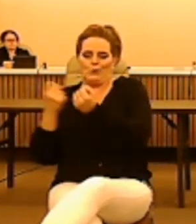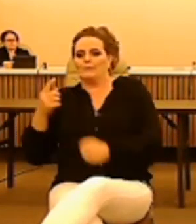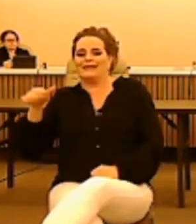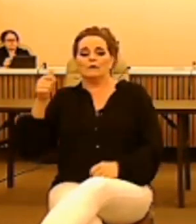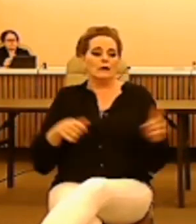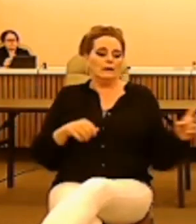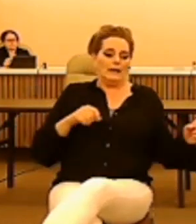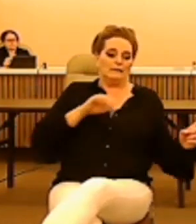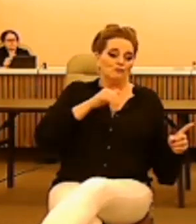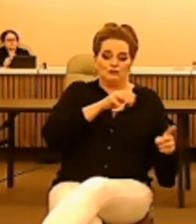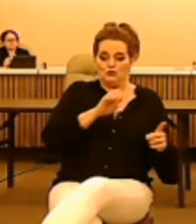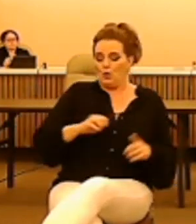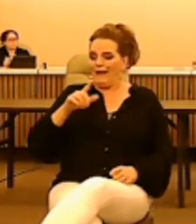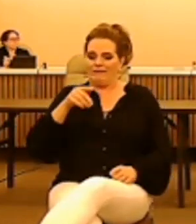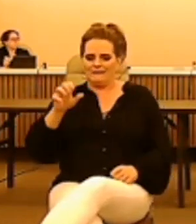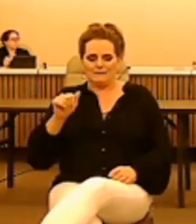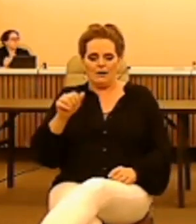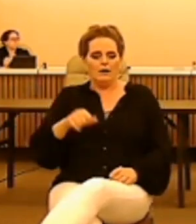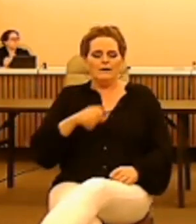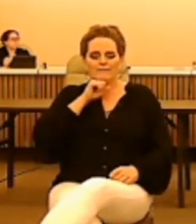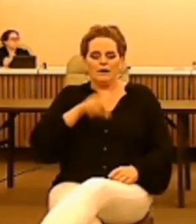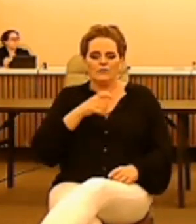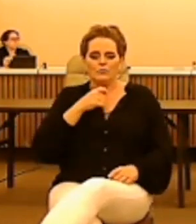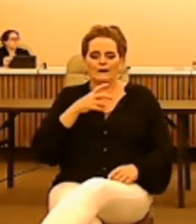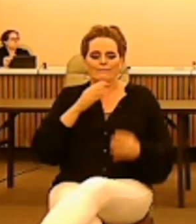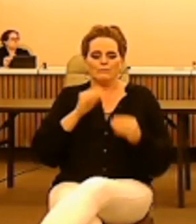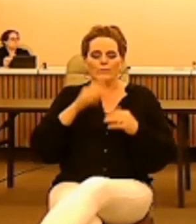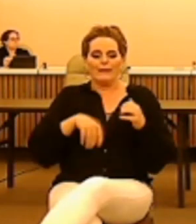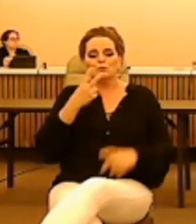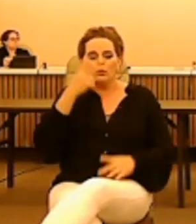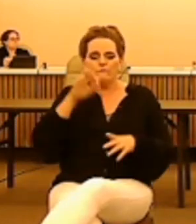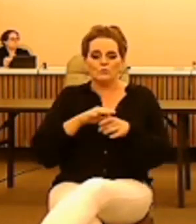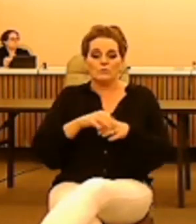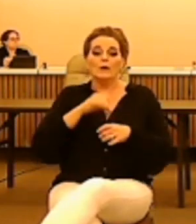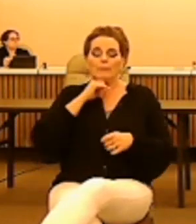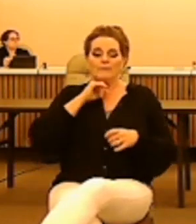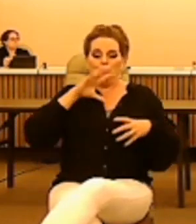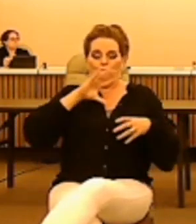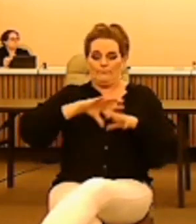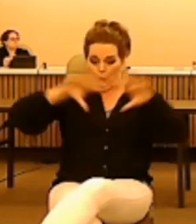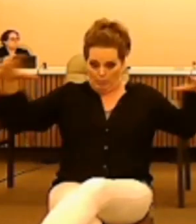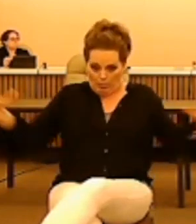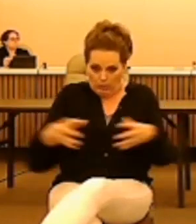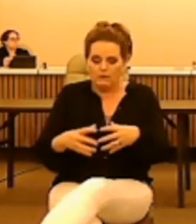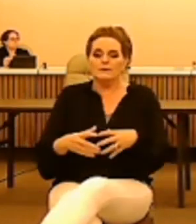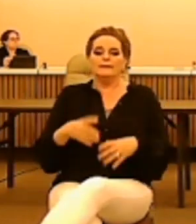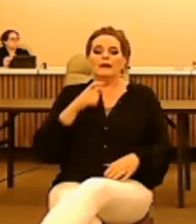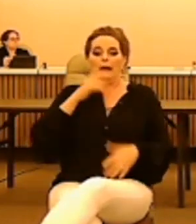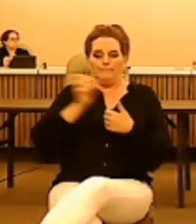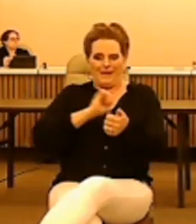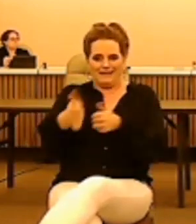Joe and Lisa are for something, and none of them would get more than 2 votes. But if you put them all together, you get it